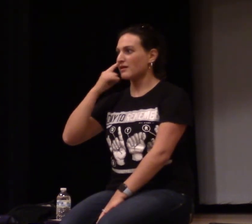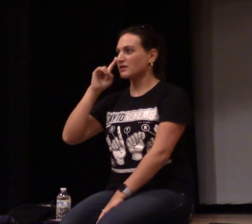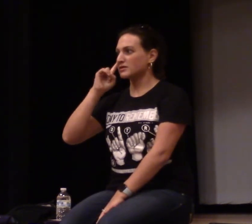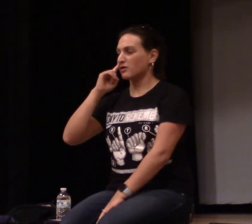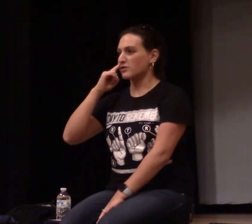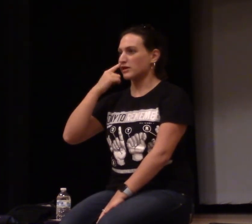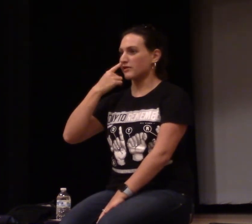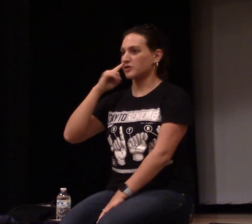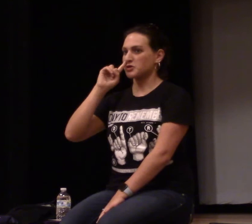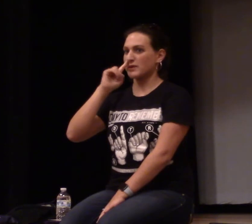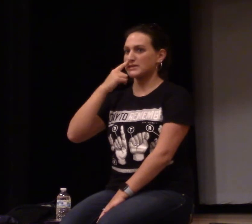So you can either twist it